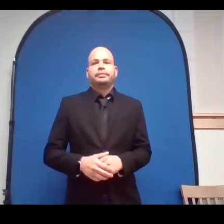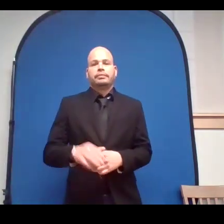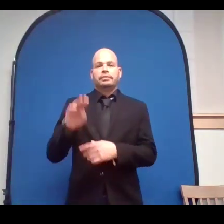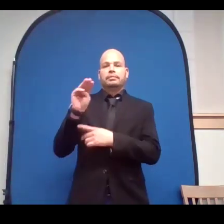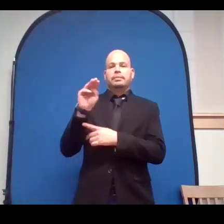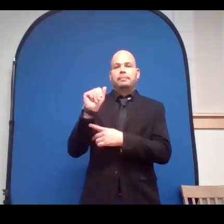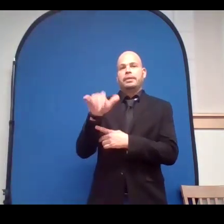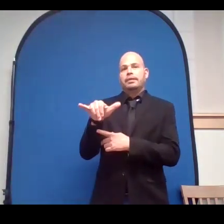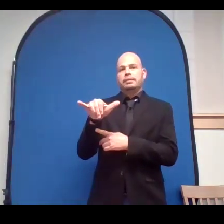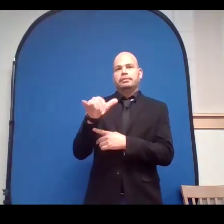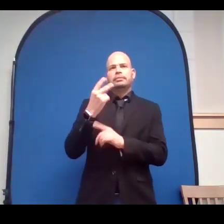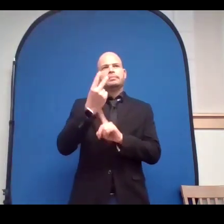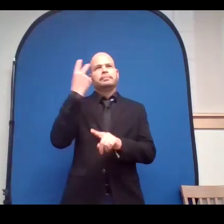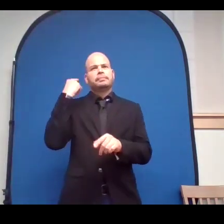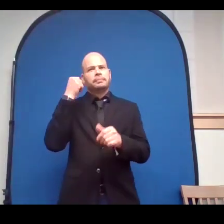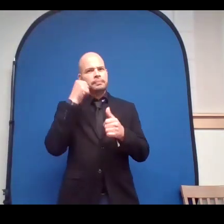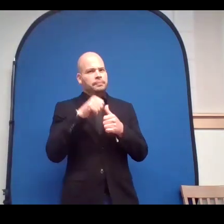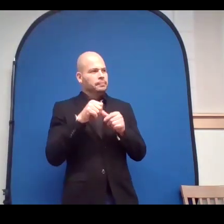Sergeant Mote telling you that